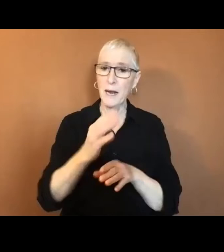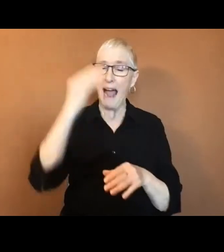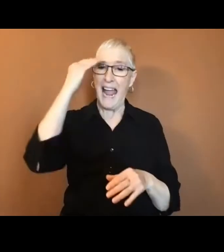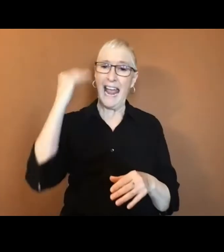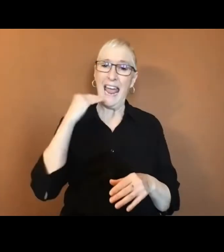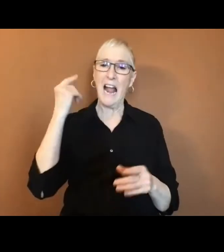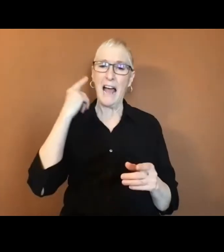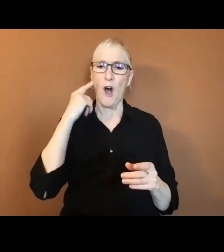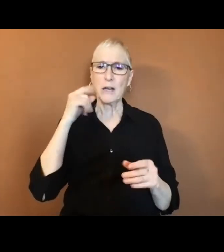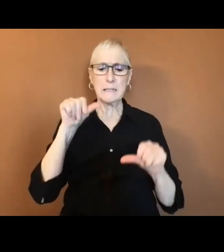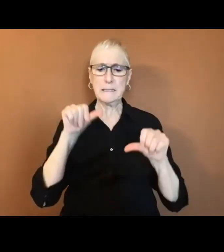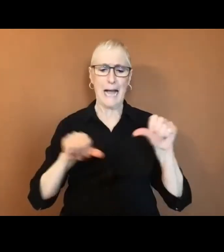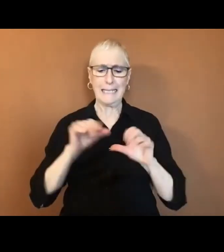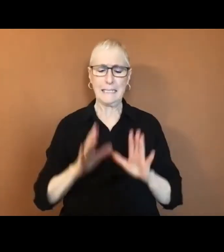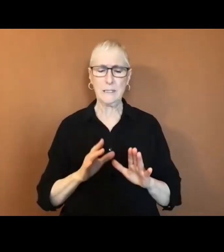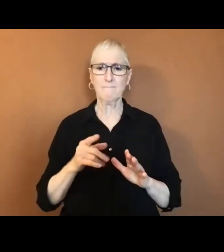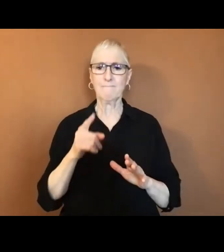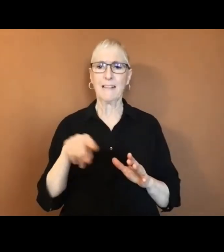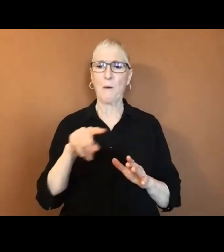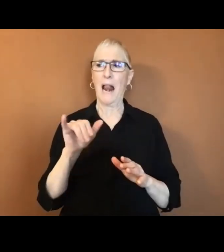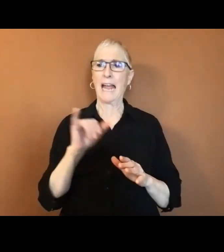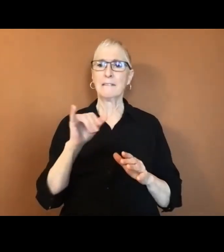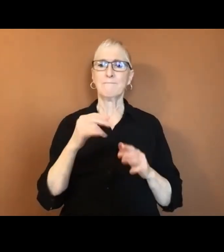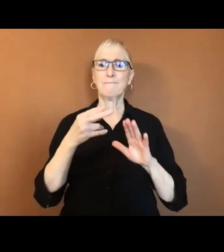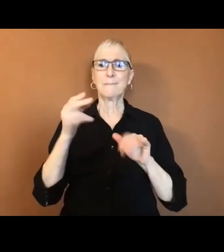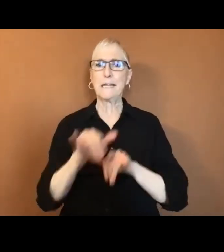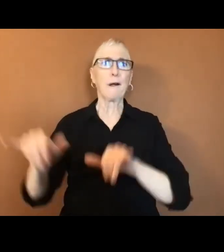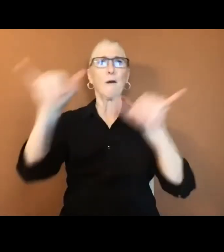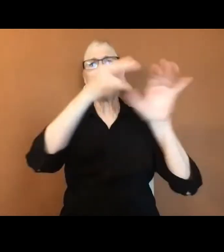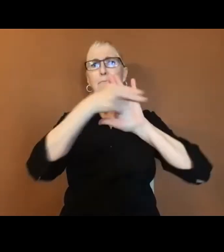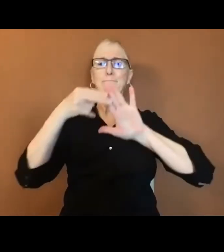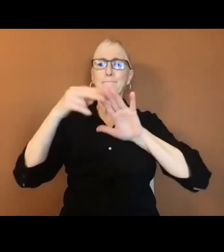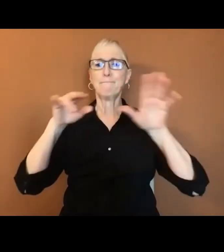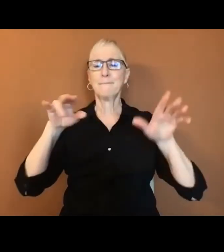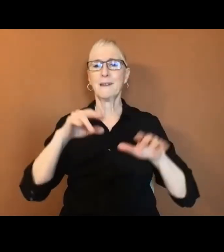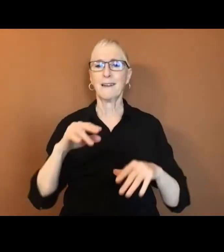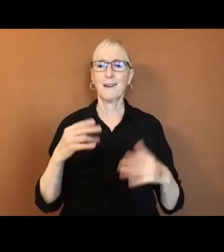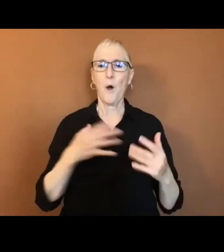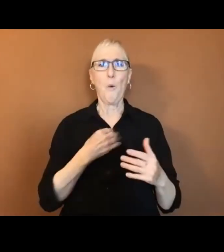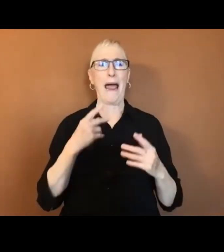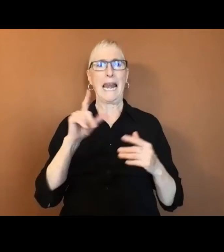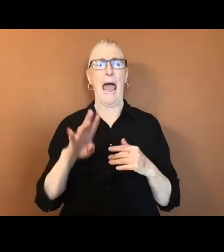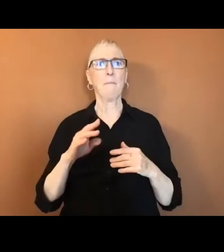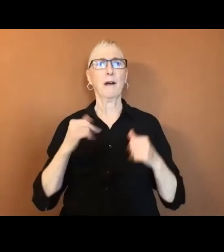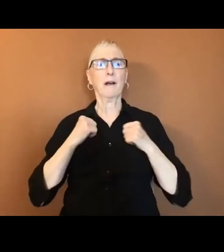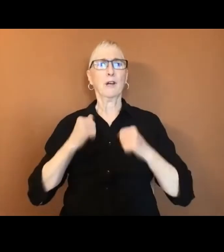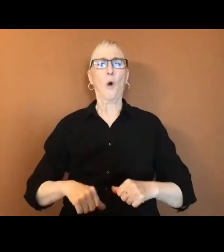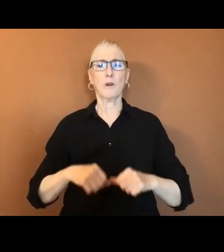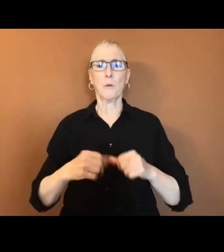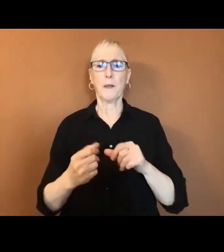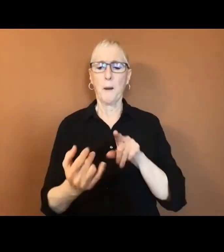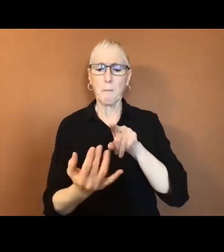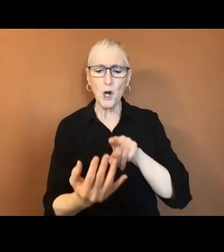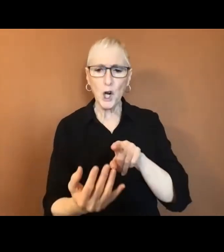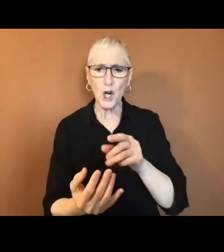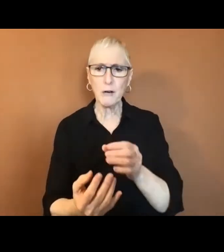thought scientists were, the sort of stereotyped Bunsen burner, white lab coat, I don't know, very much in a